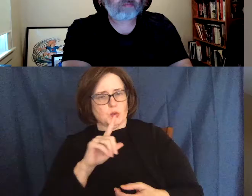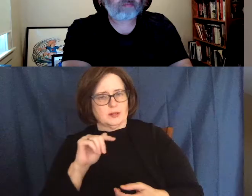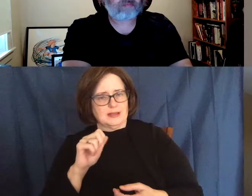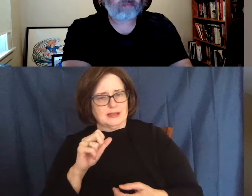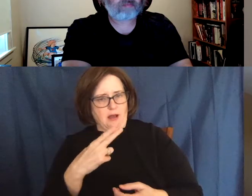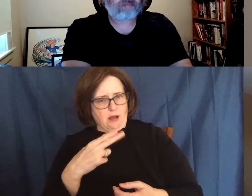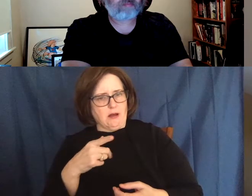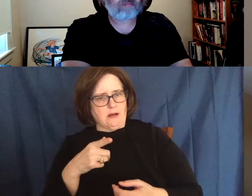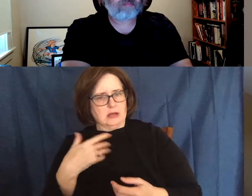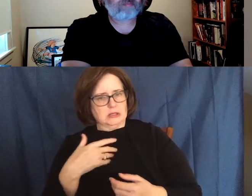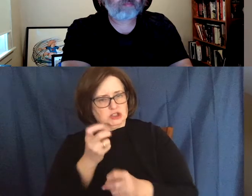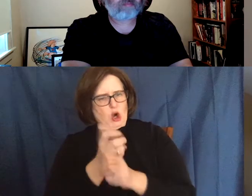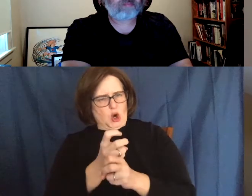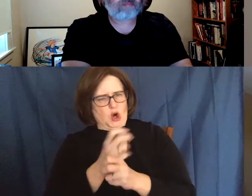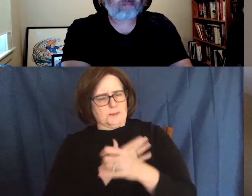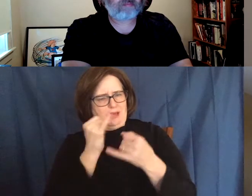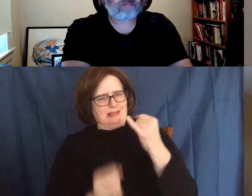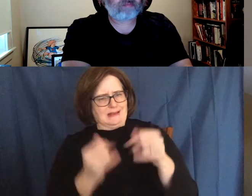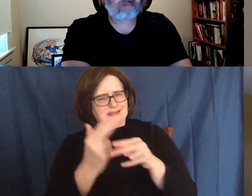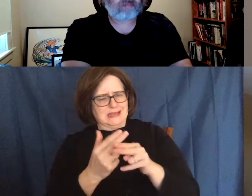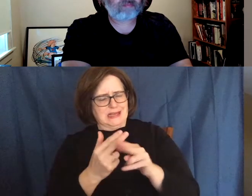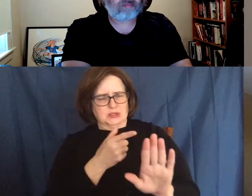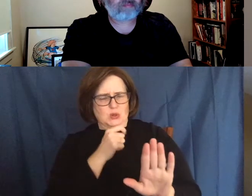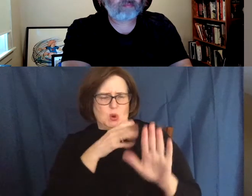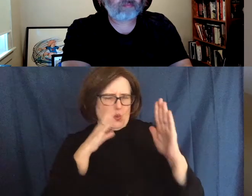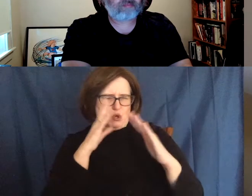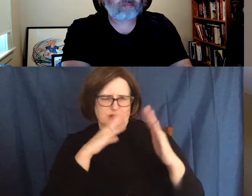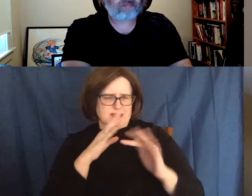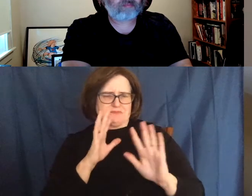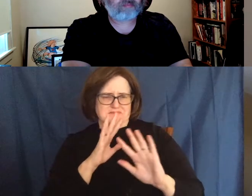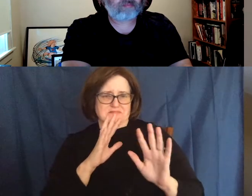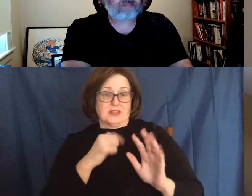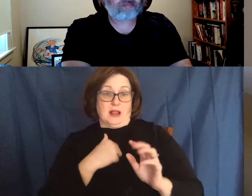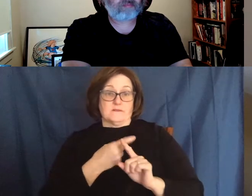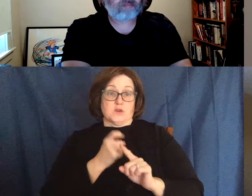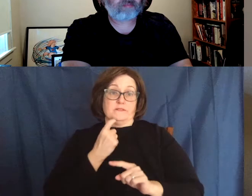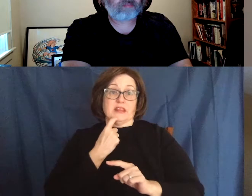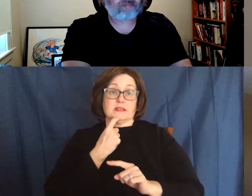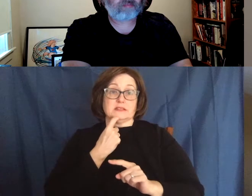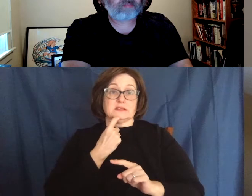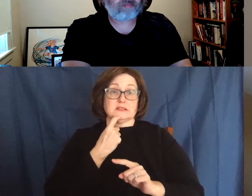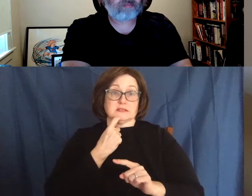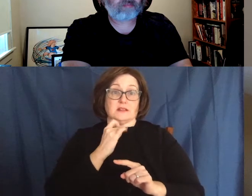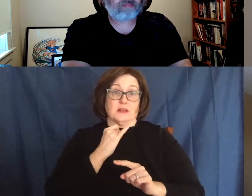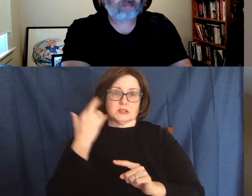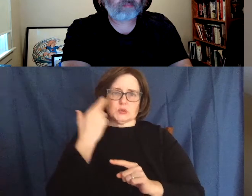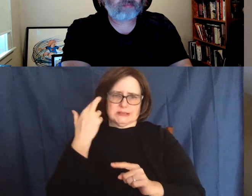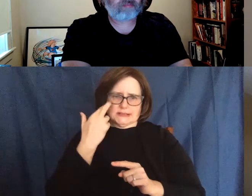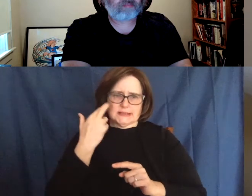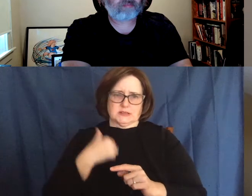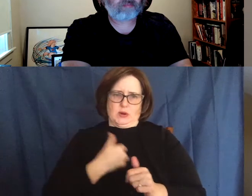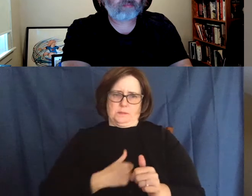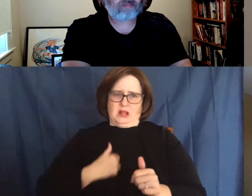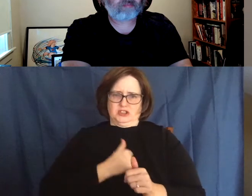very difficult surname, so don't beat yourself up about it. I am from Finland, so I apologize for our